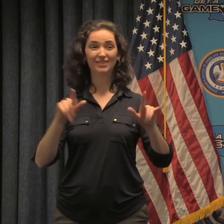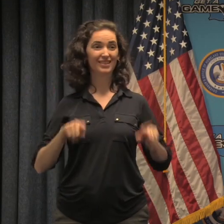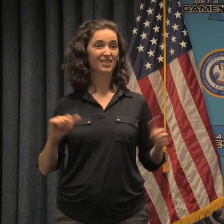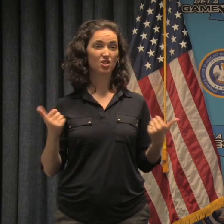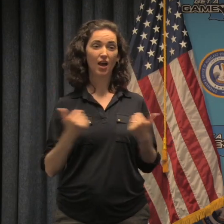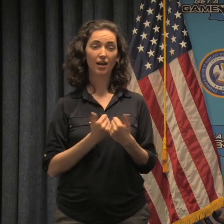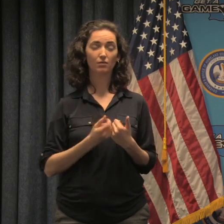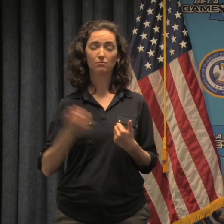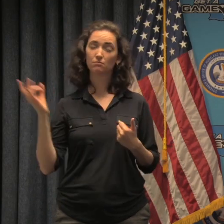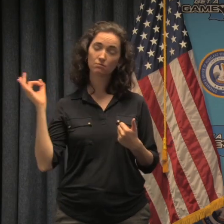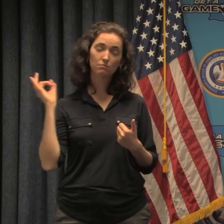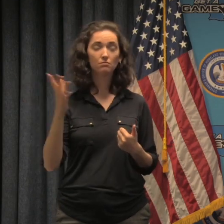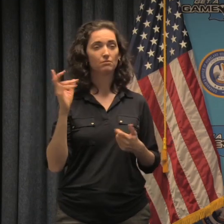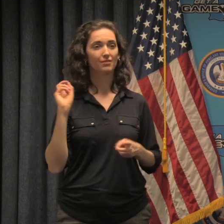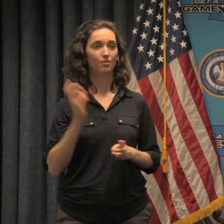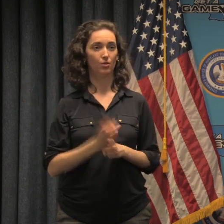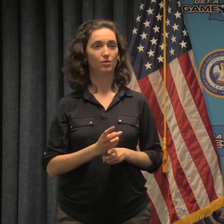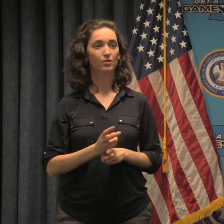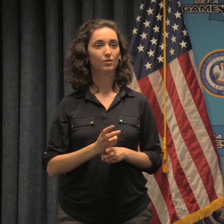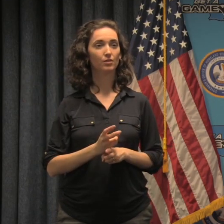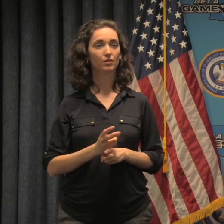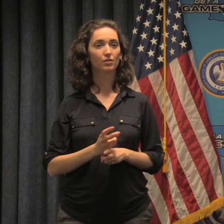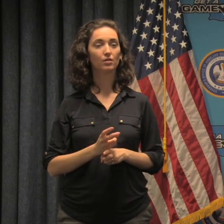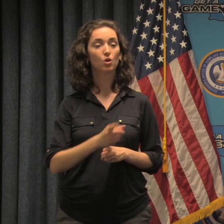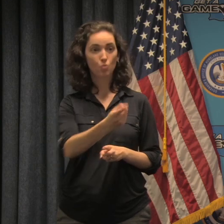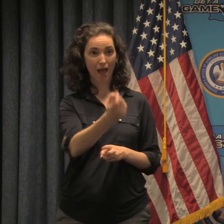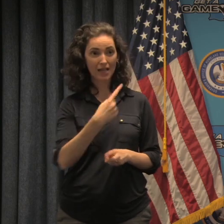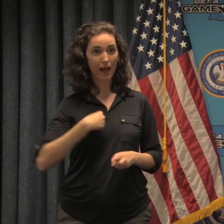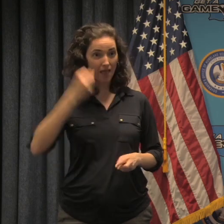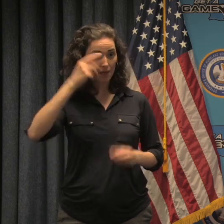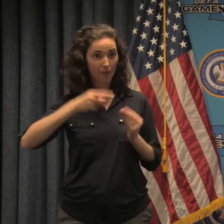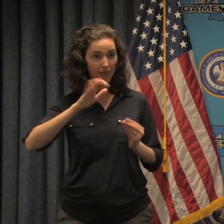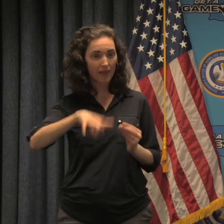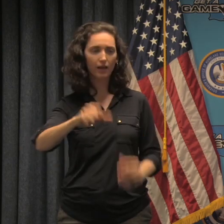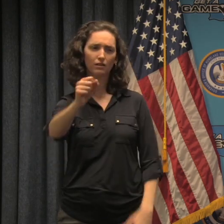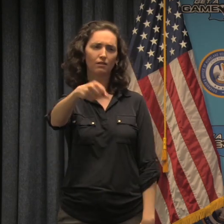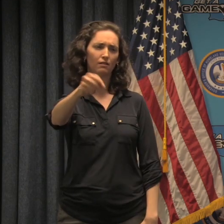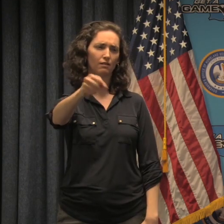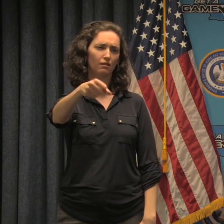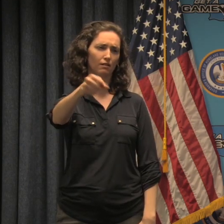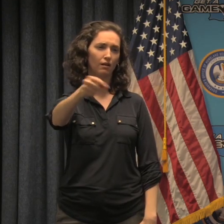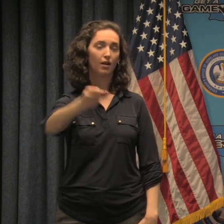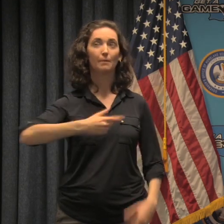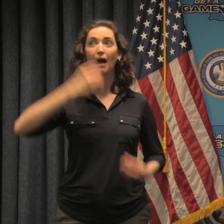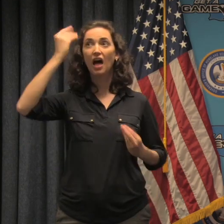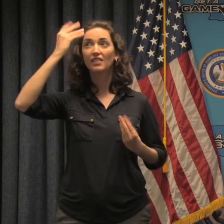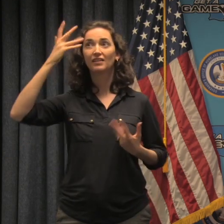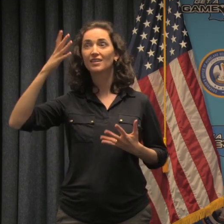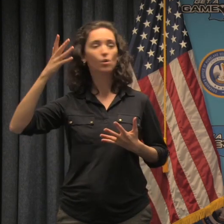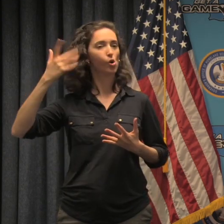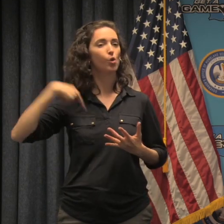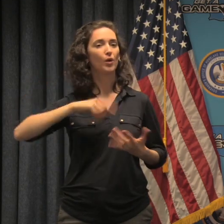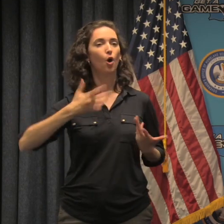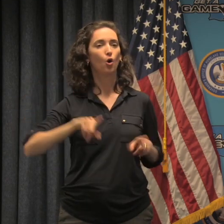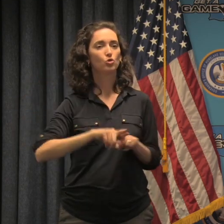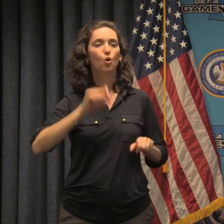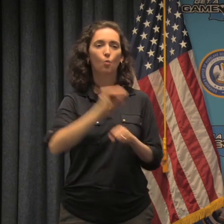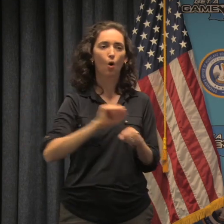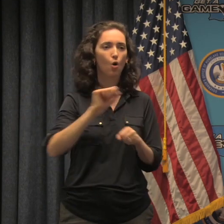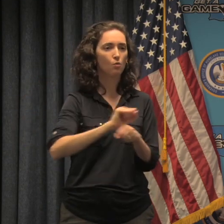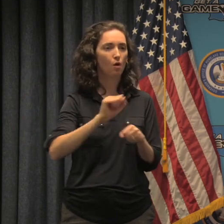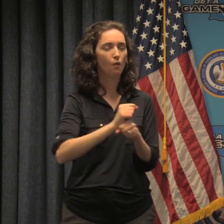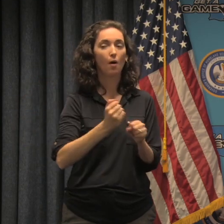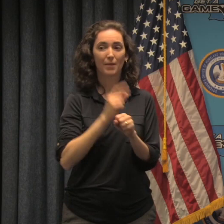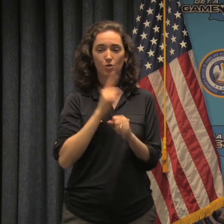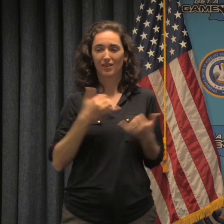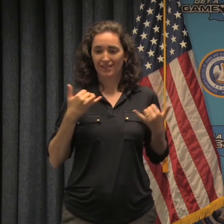challenges, and the question was, do I think about them? Yeah, I think about them, and I don't just think about them. We're working to make sure we're doing what we